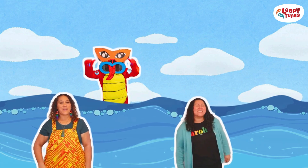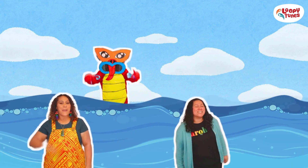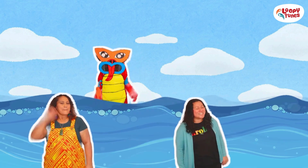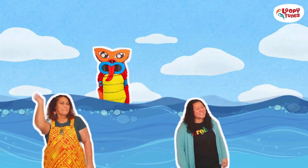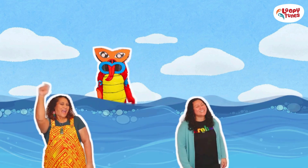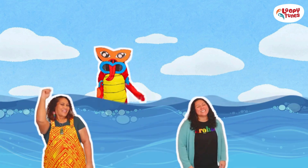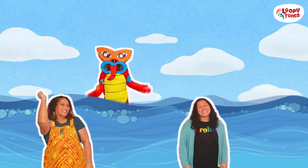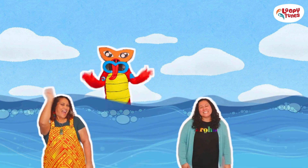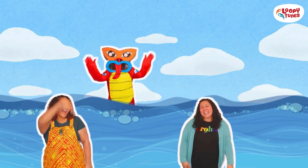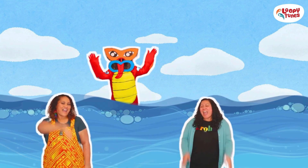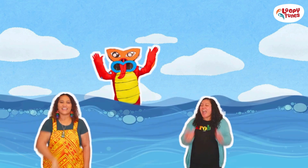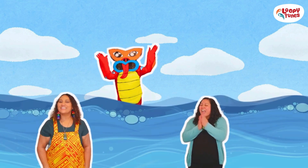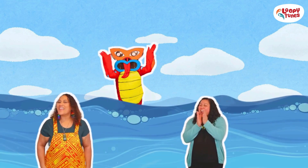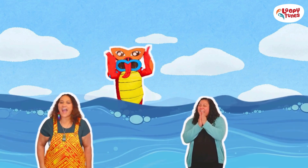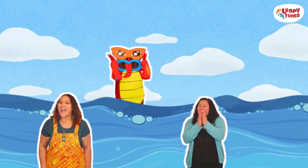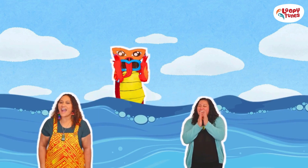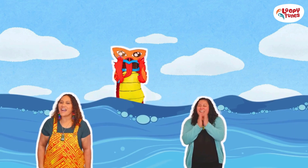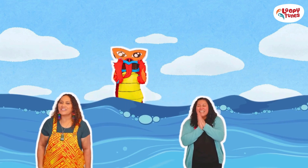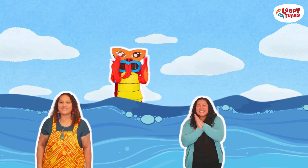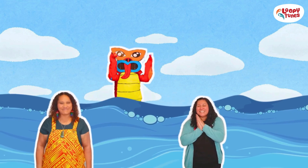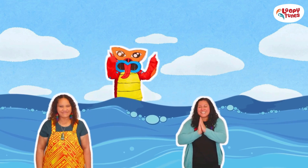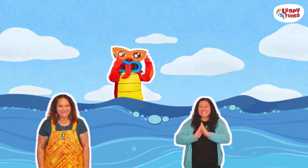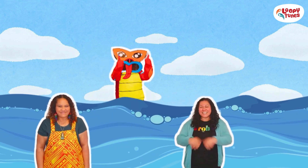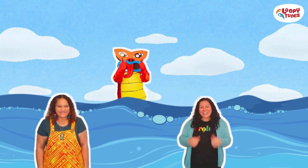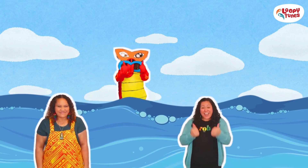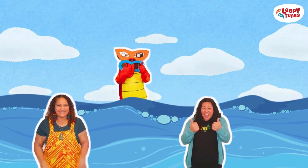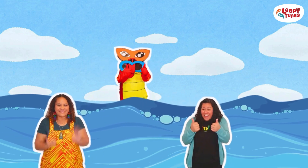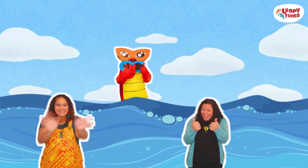too? Hiya!